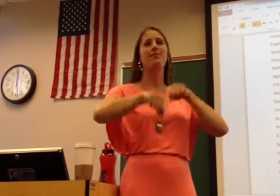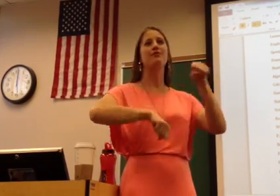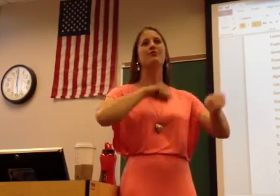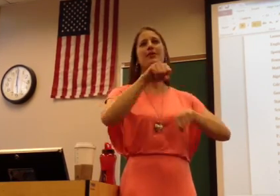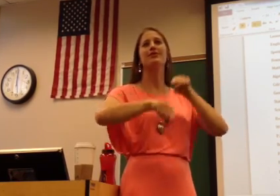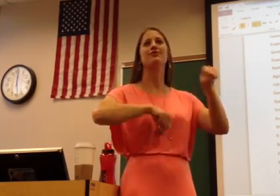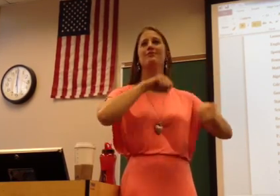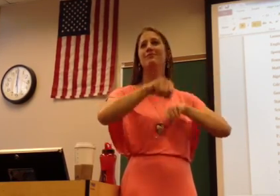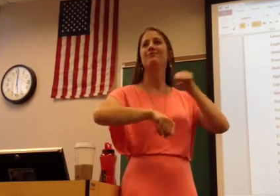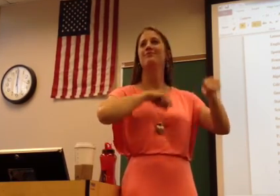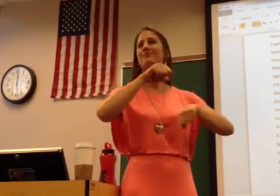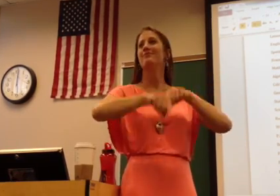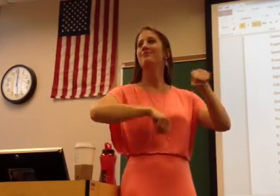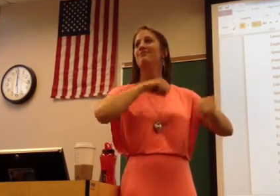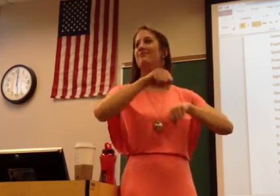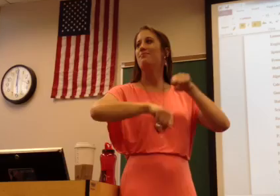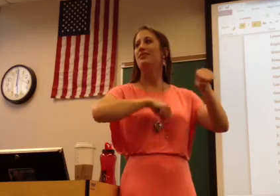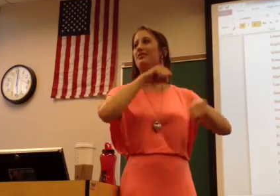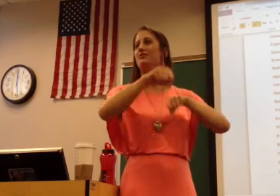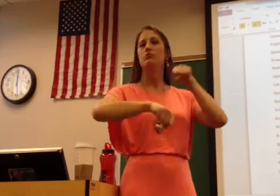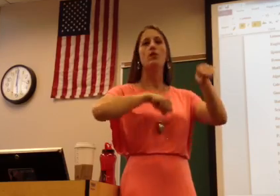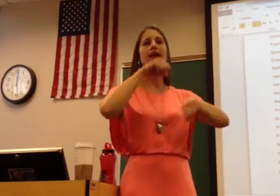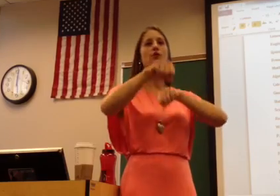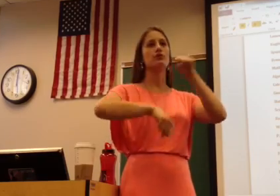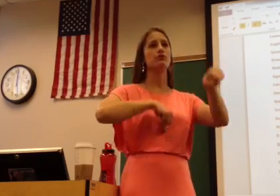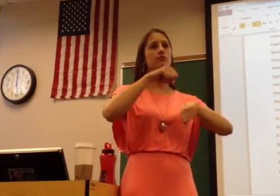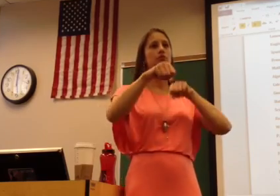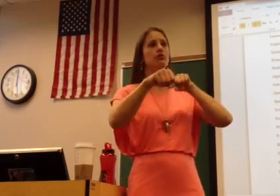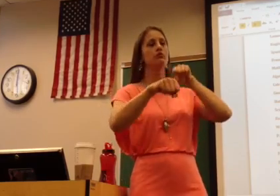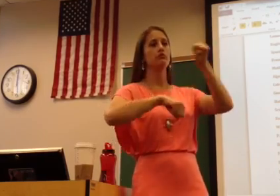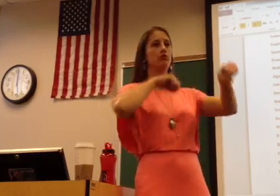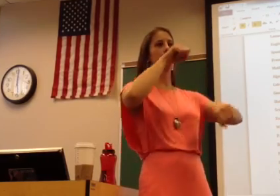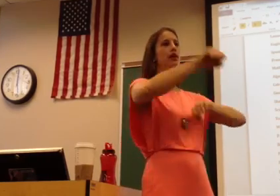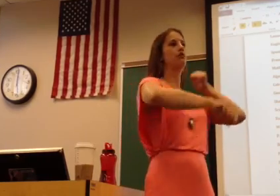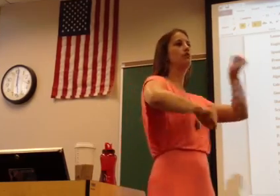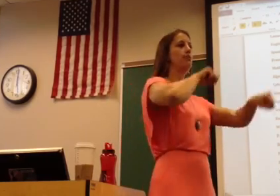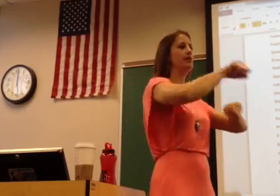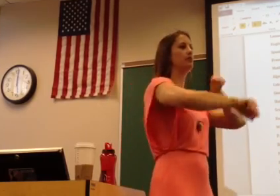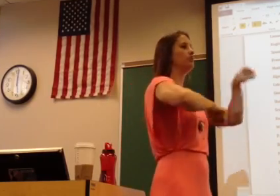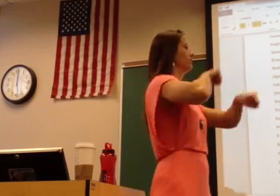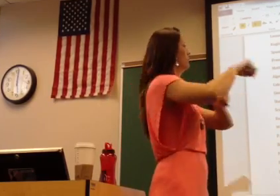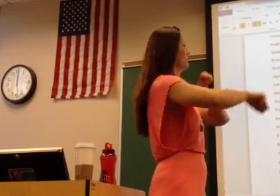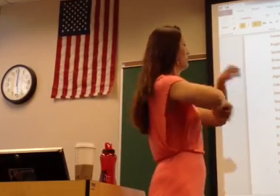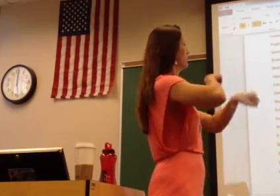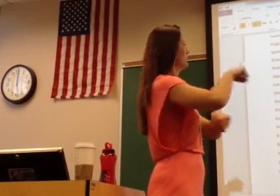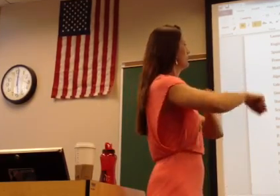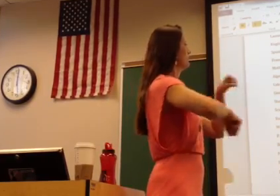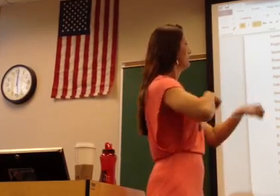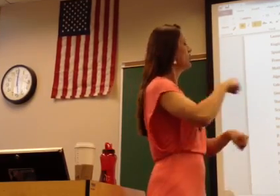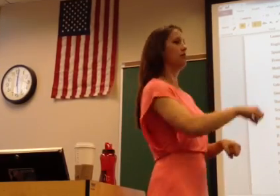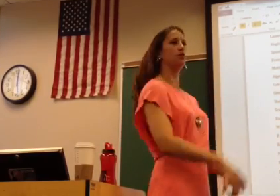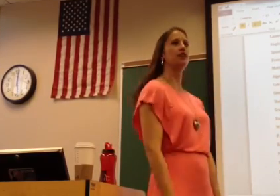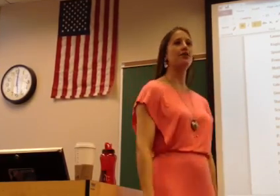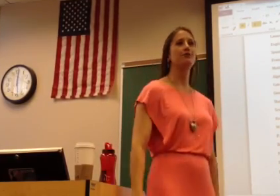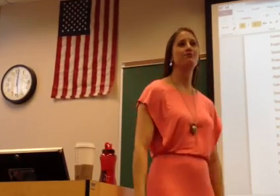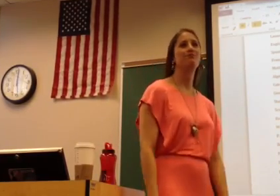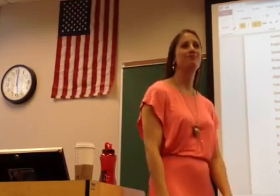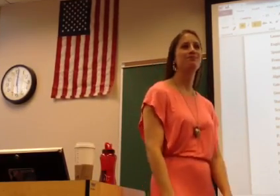Pedals. Bicycle. Bicycle. Going out. Going out. Bicycle. Motorcycle.